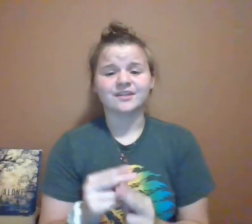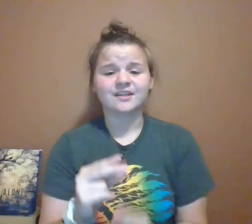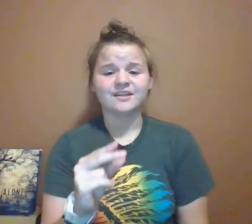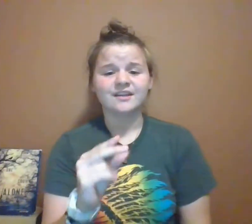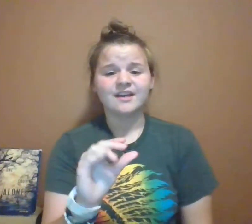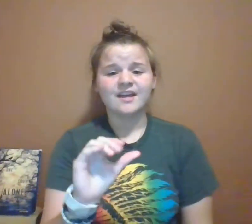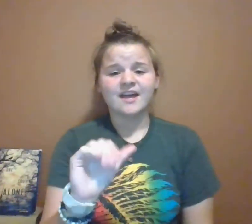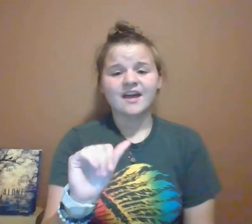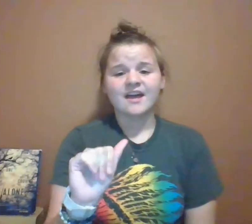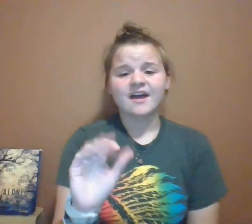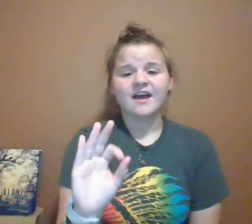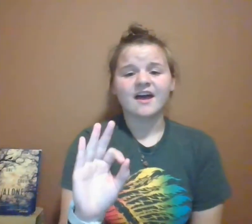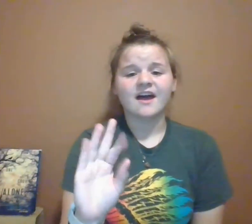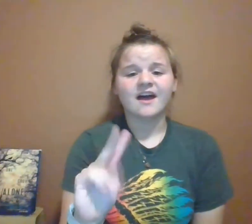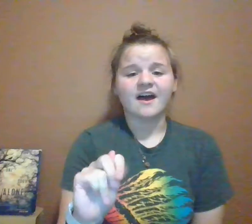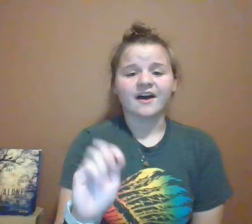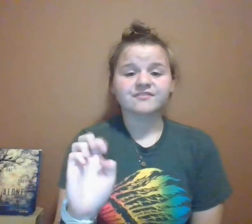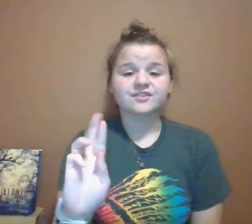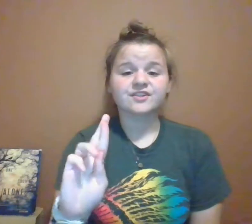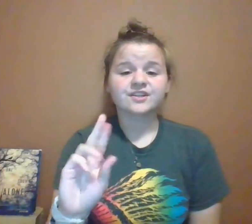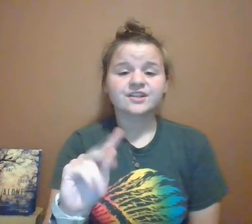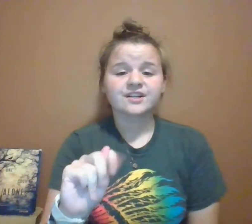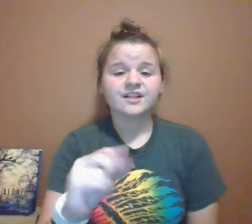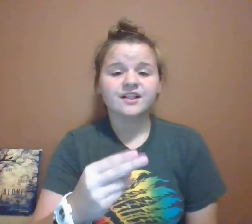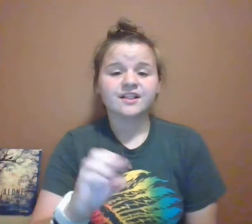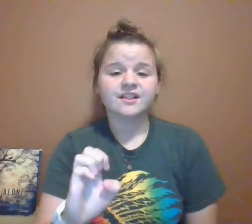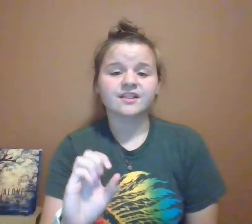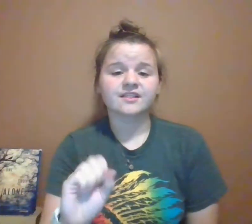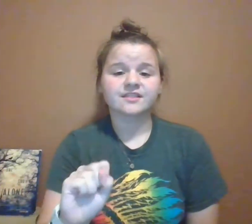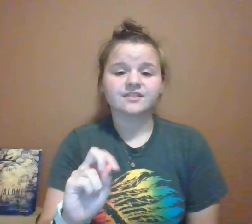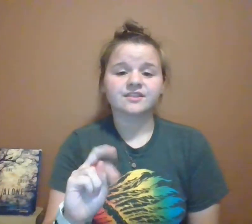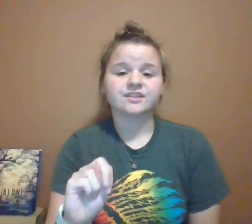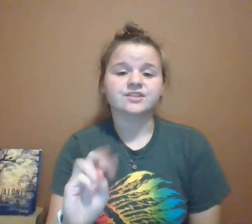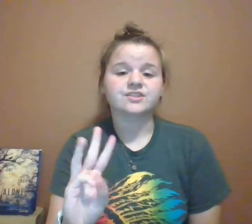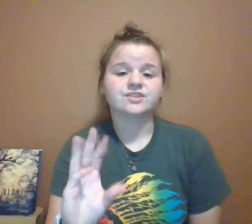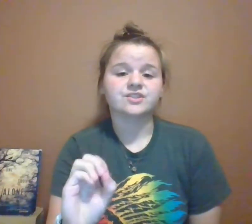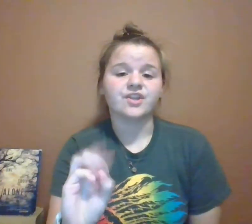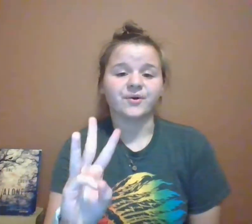After the Snow.